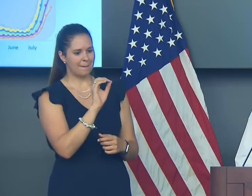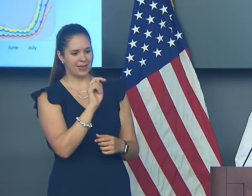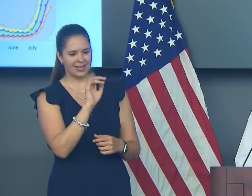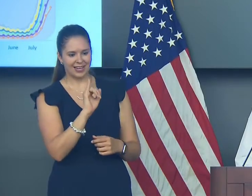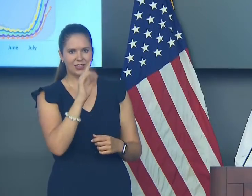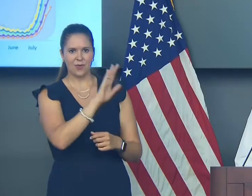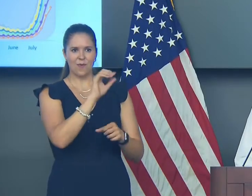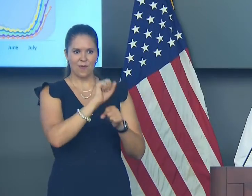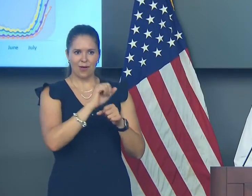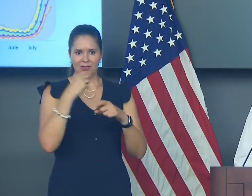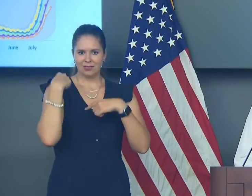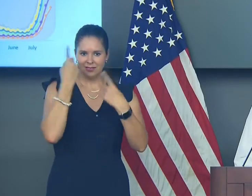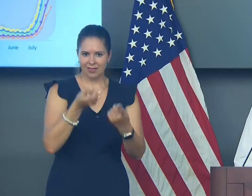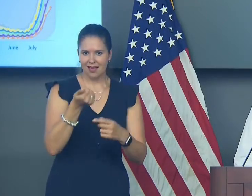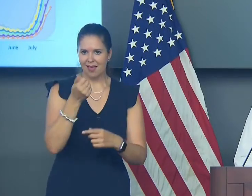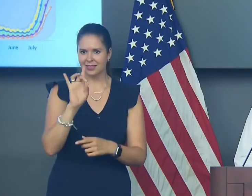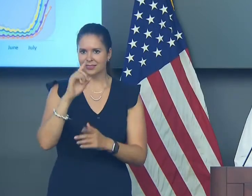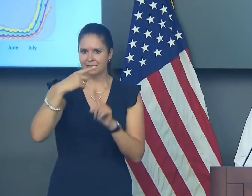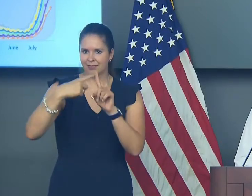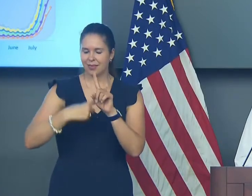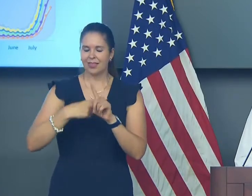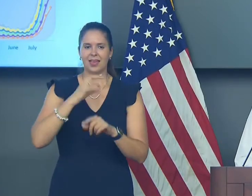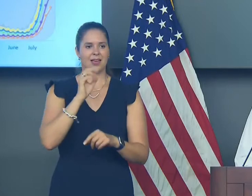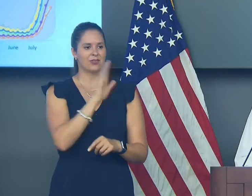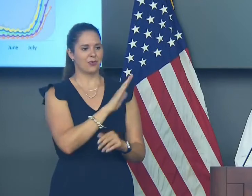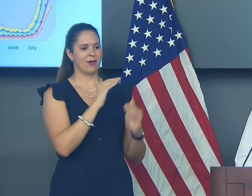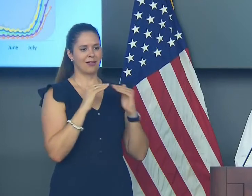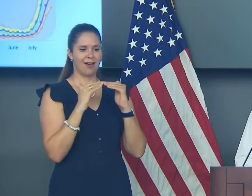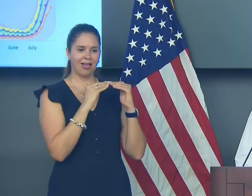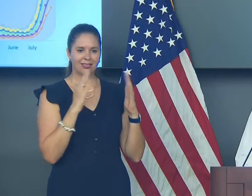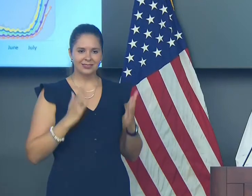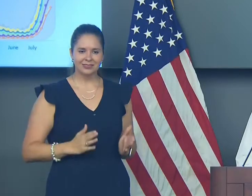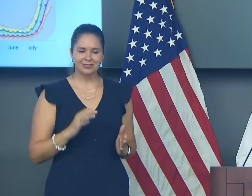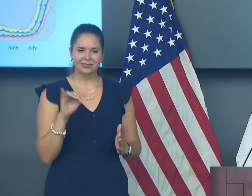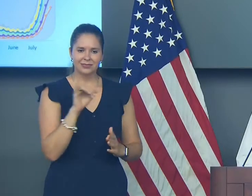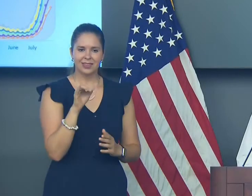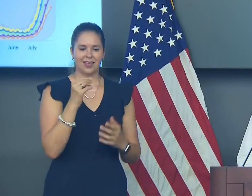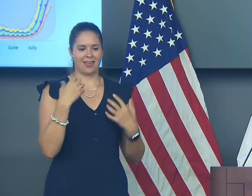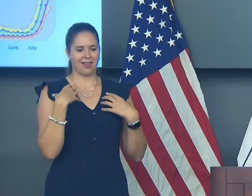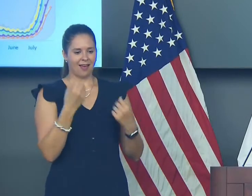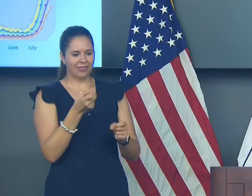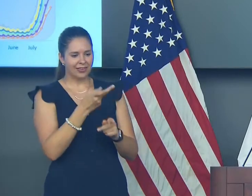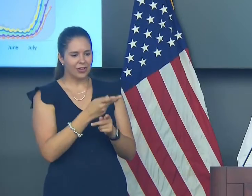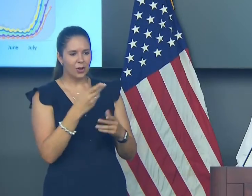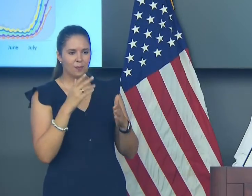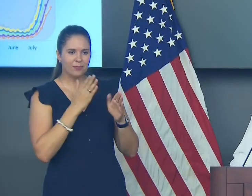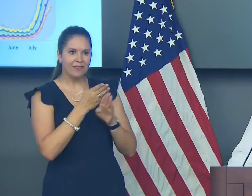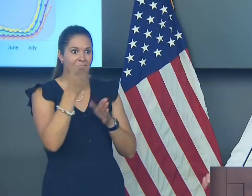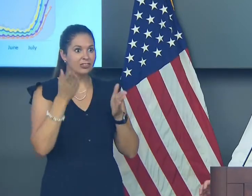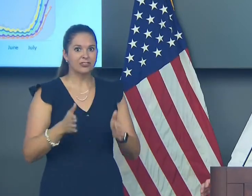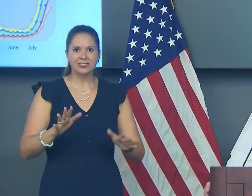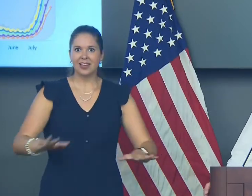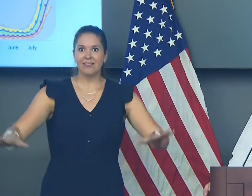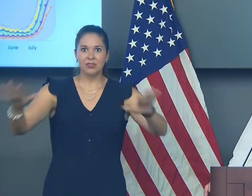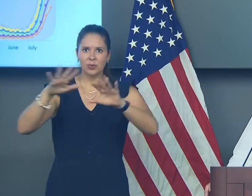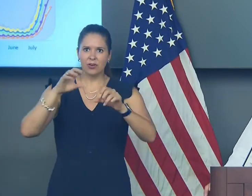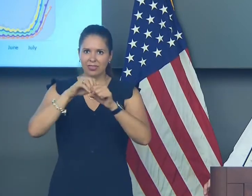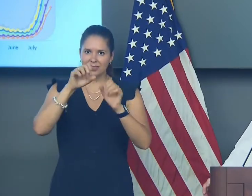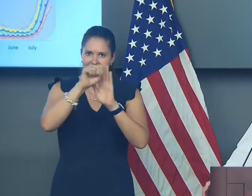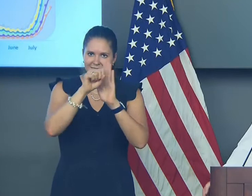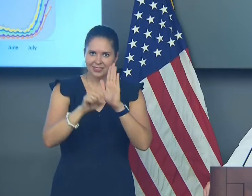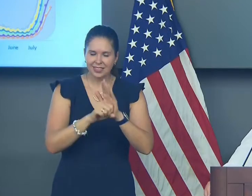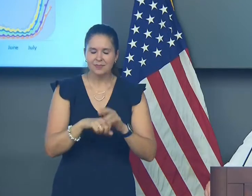the last 18 months, and that of all of your colleagues and healthcare professionals everywhere around our state. And